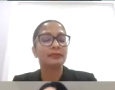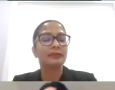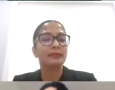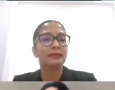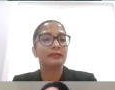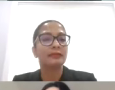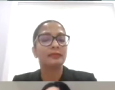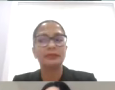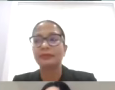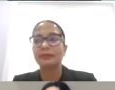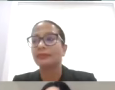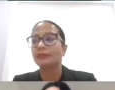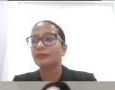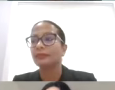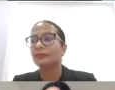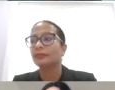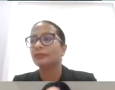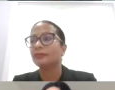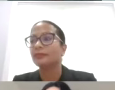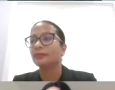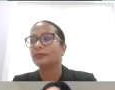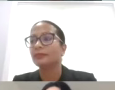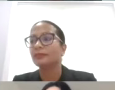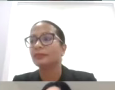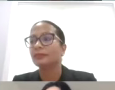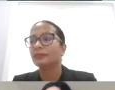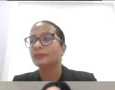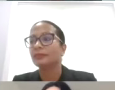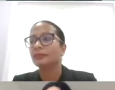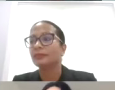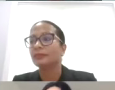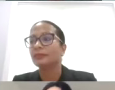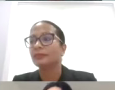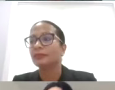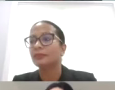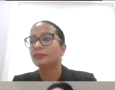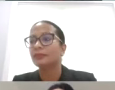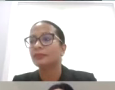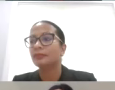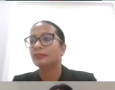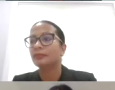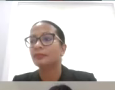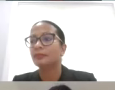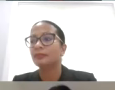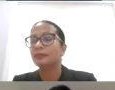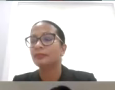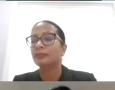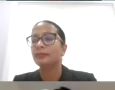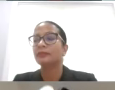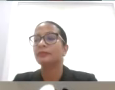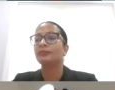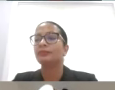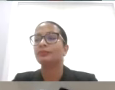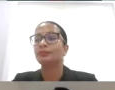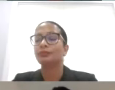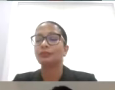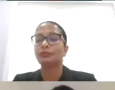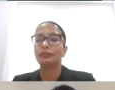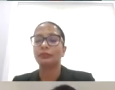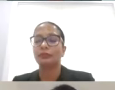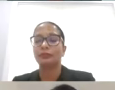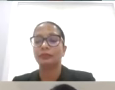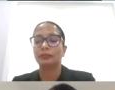so there's not necessarily a regulation for that under the public sector, but that's what's going to make